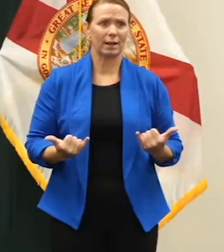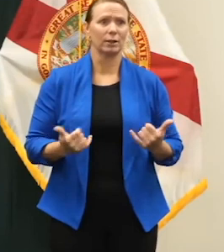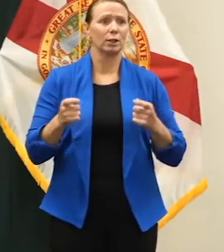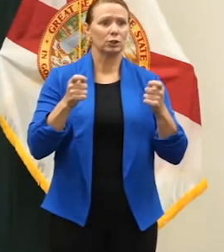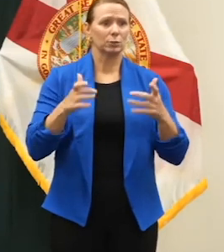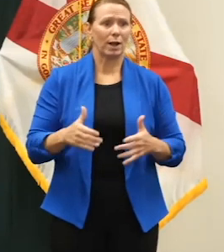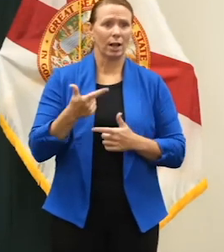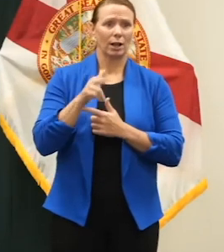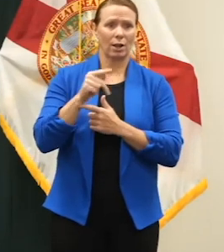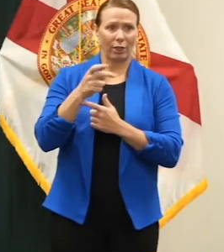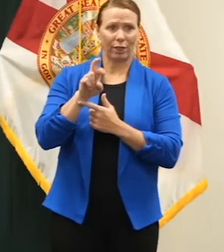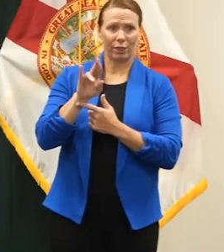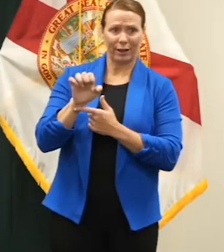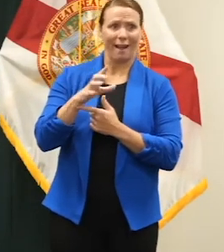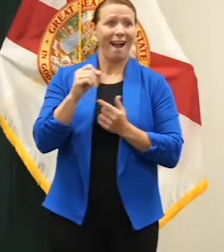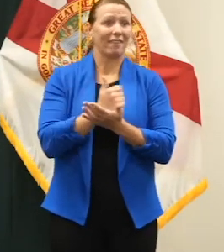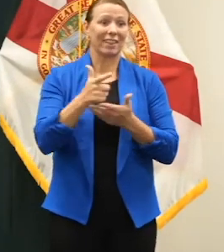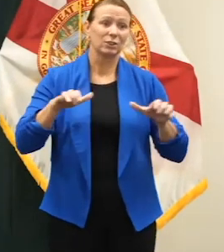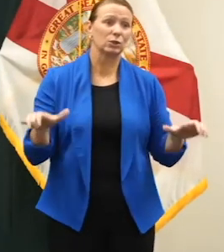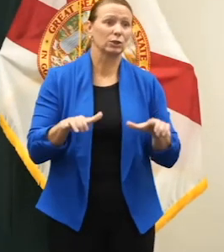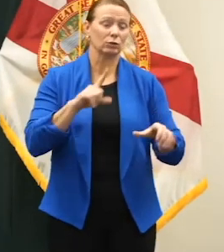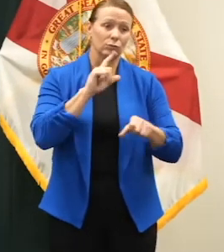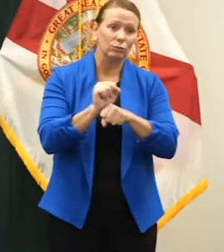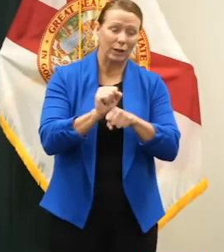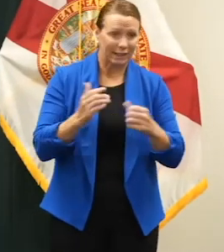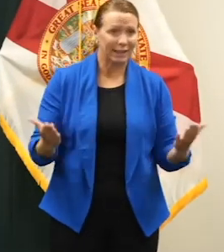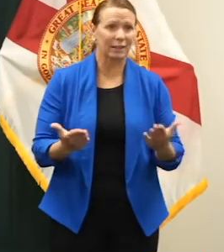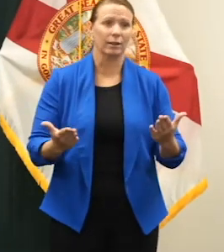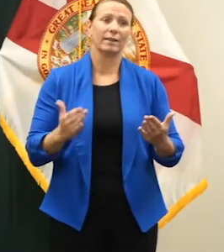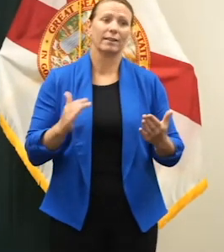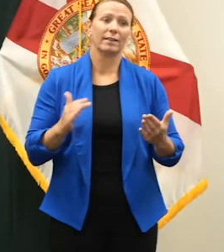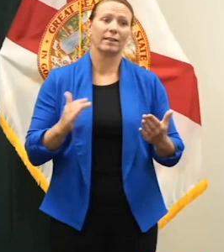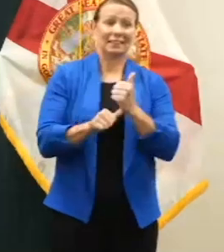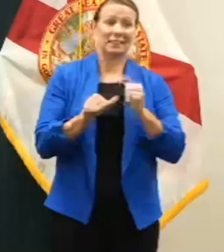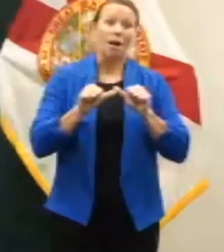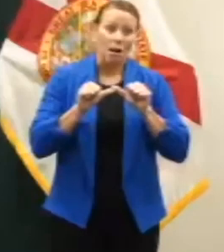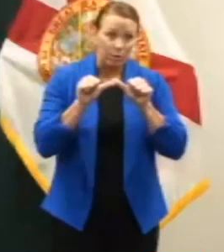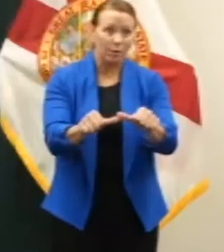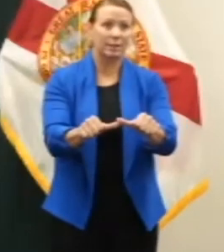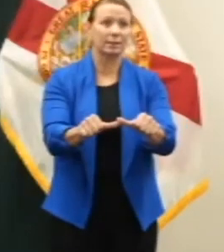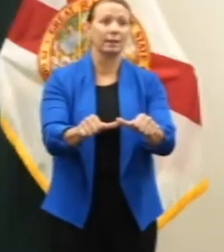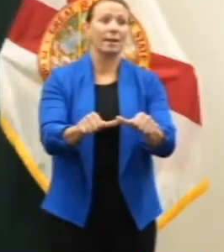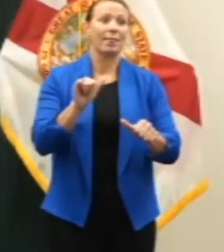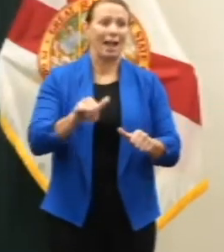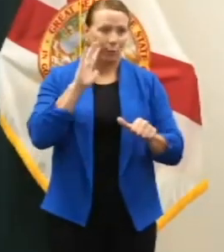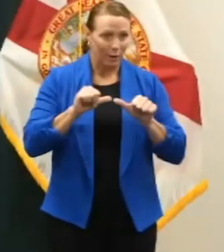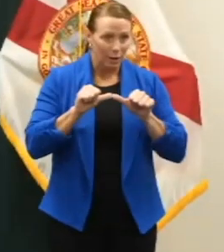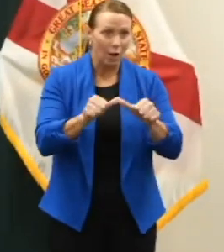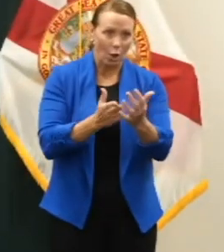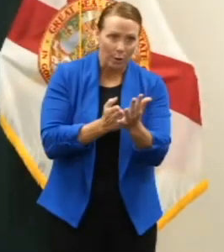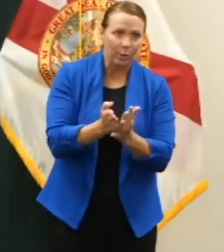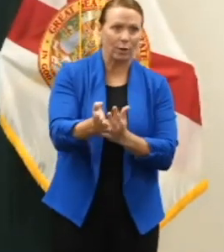do to assist us here in Levy County. That assistance is ongoing, as you've heard, and it will continue throughout this event. I